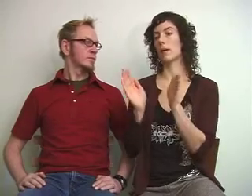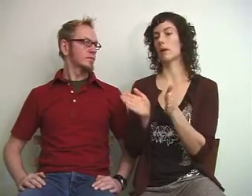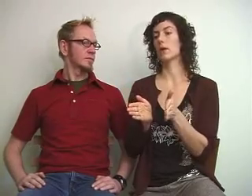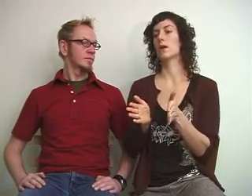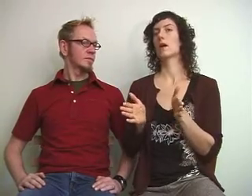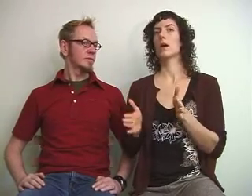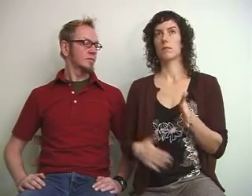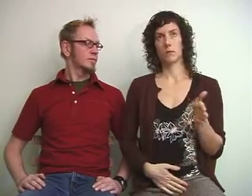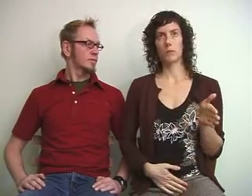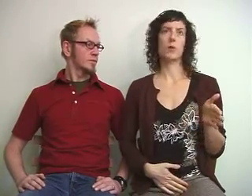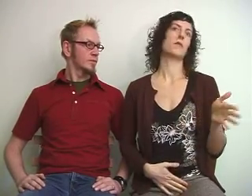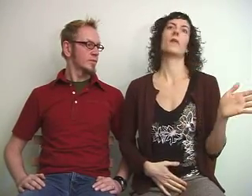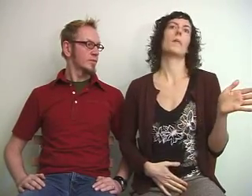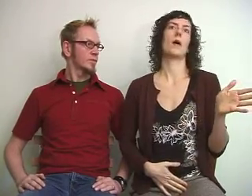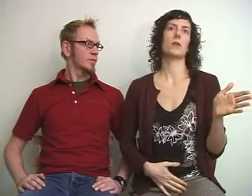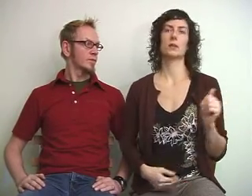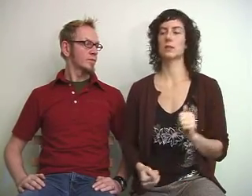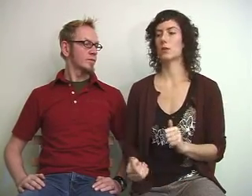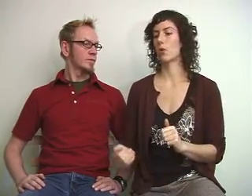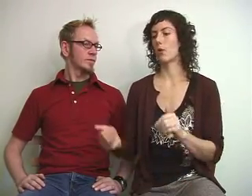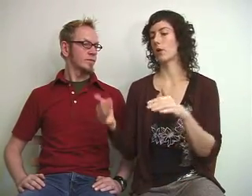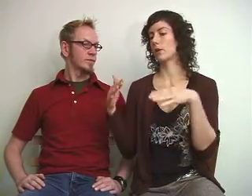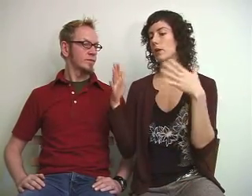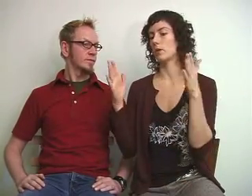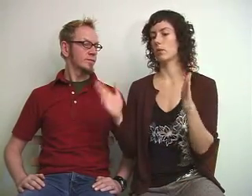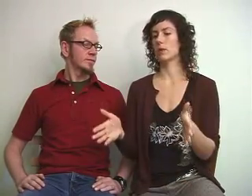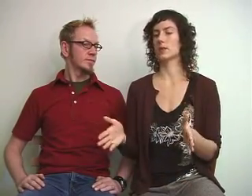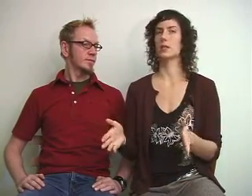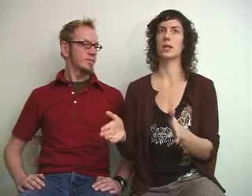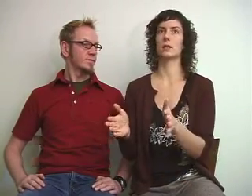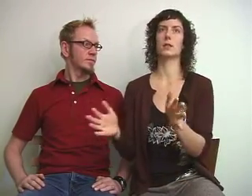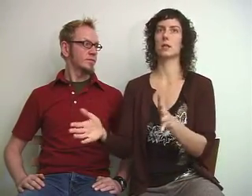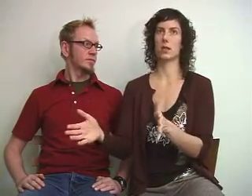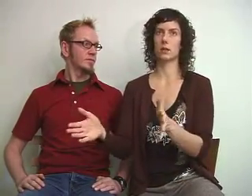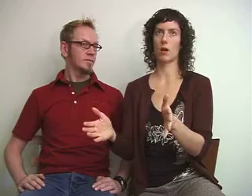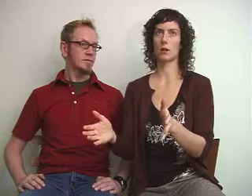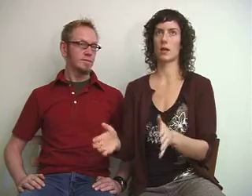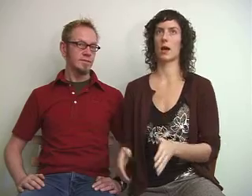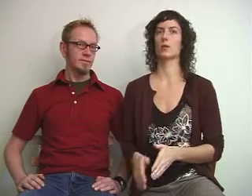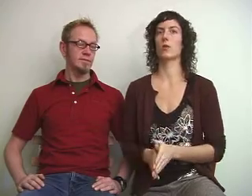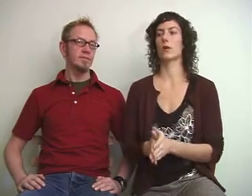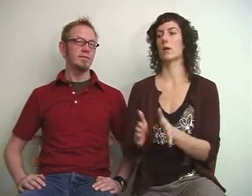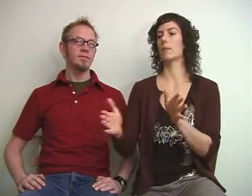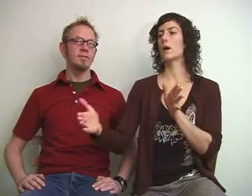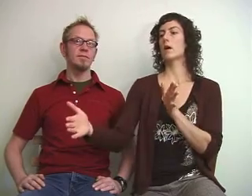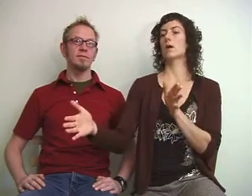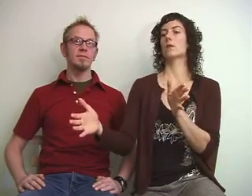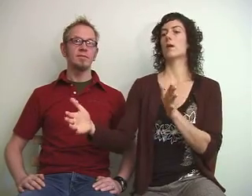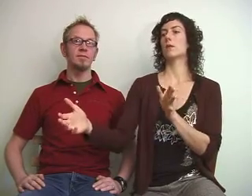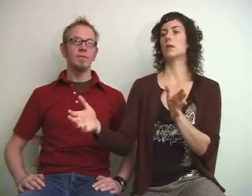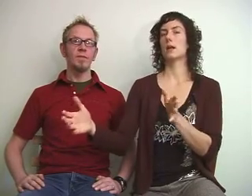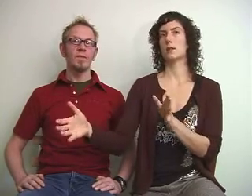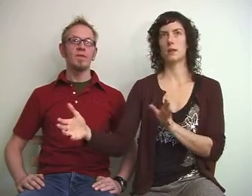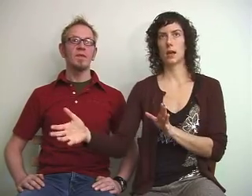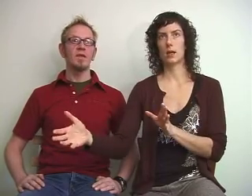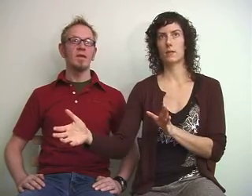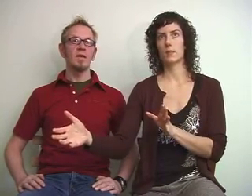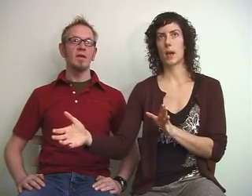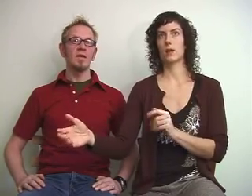about moving from the pelvis, or a skin to skin contact, or dancing the negative